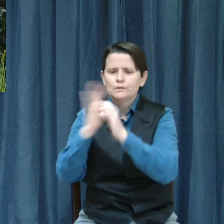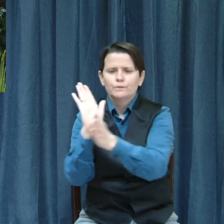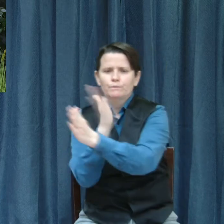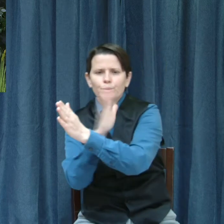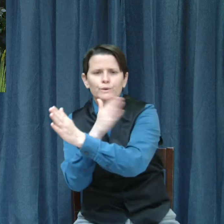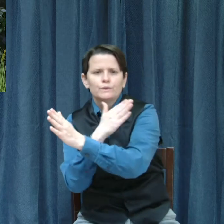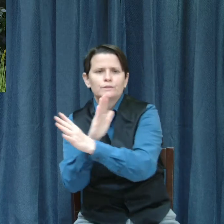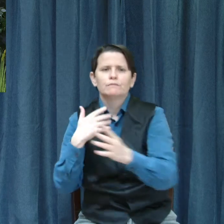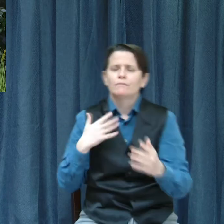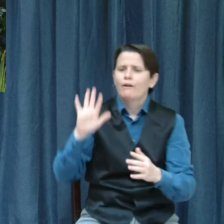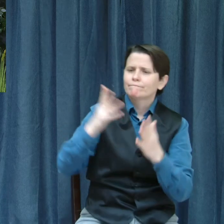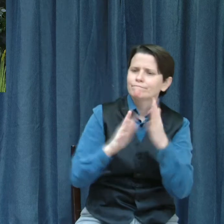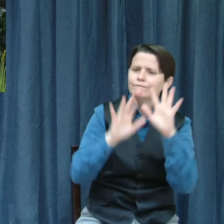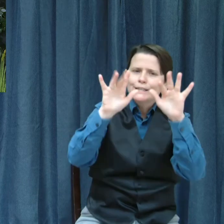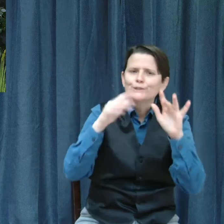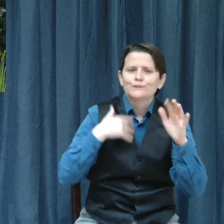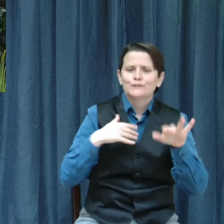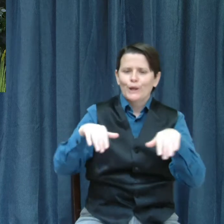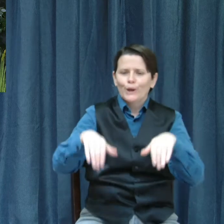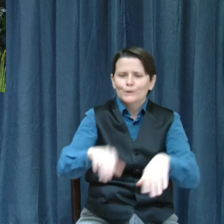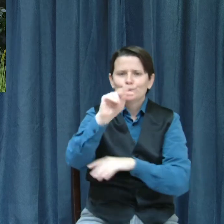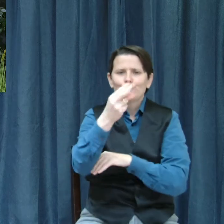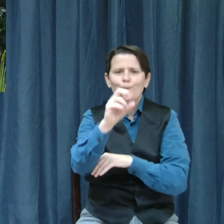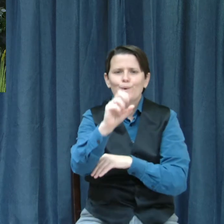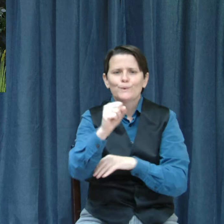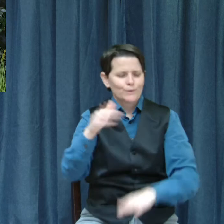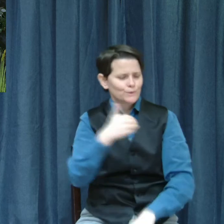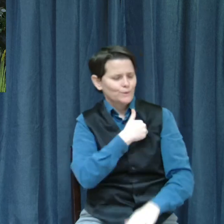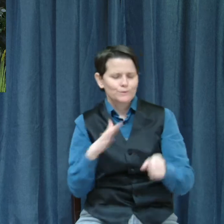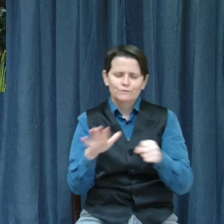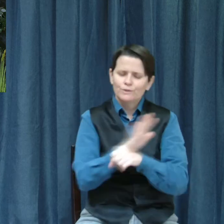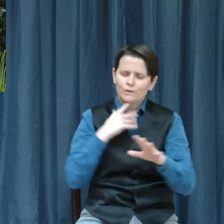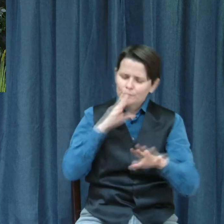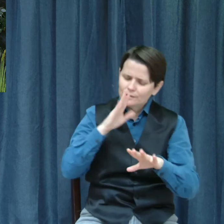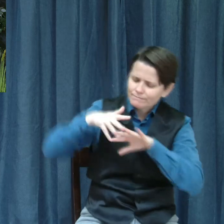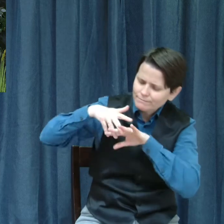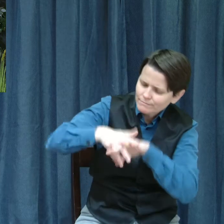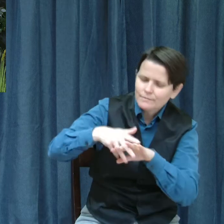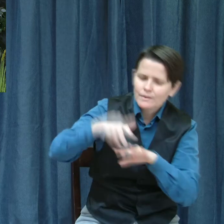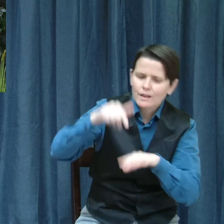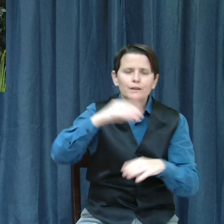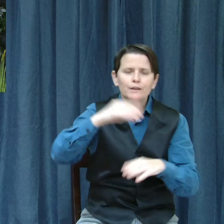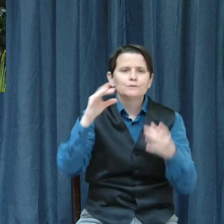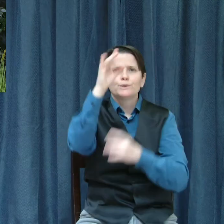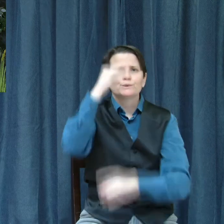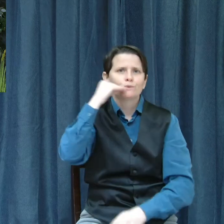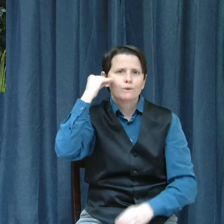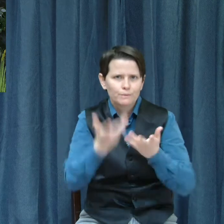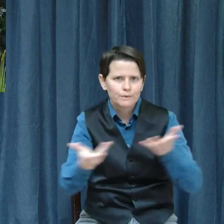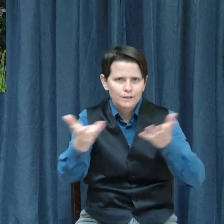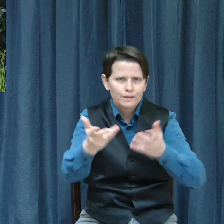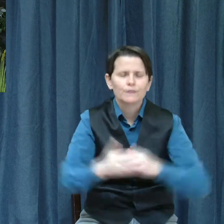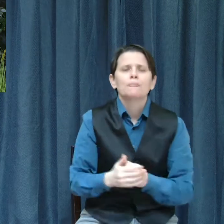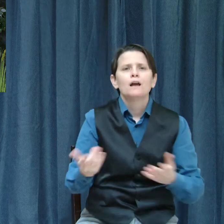souls are woven into our spiritual home. And I think Reverend Steve and Mary put it best when I was speaking to them.